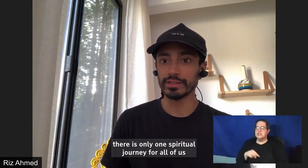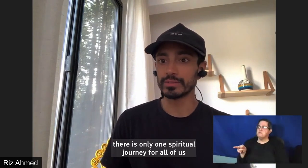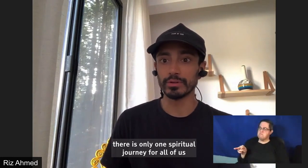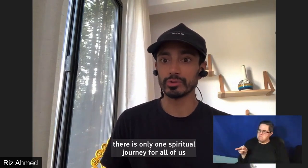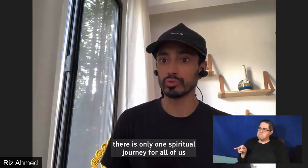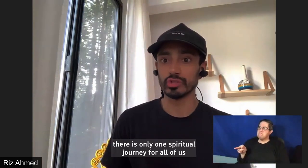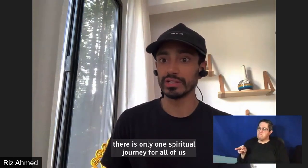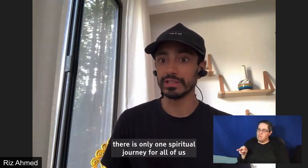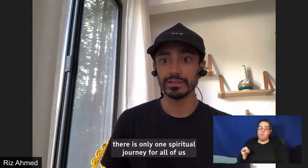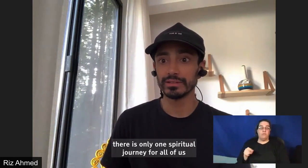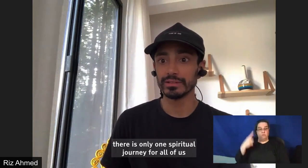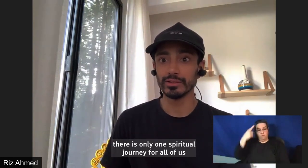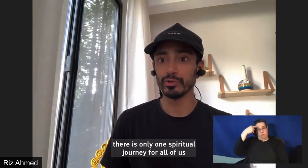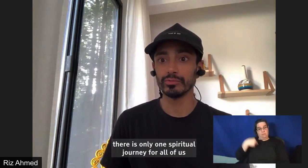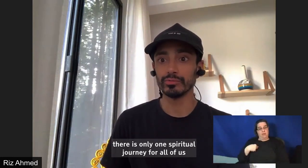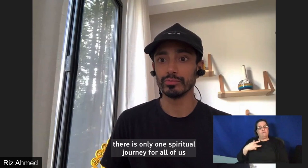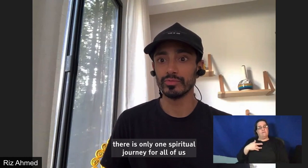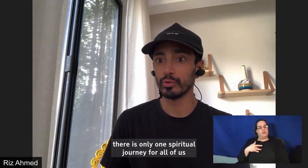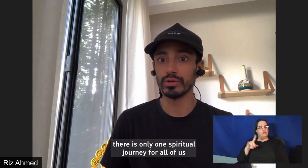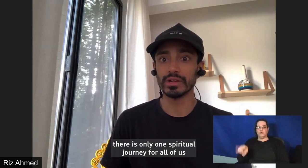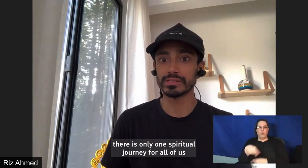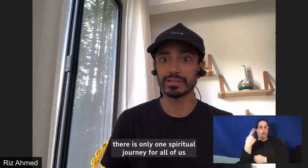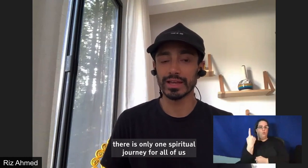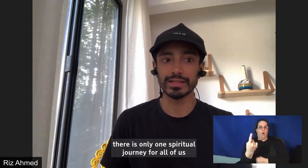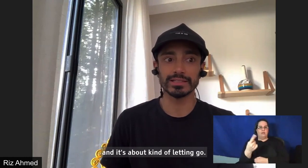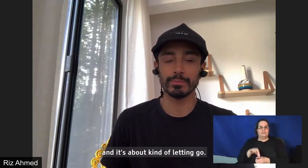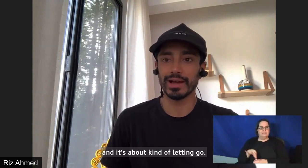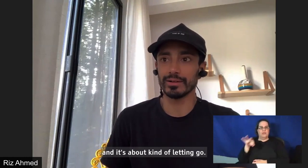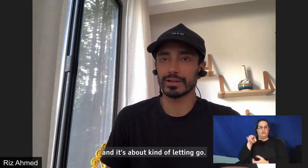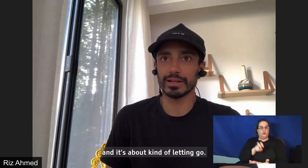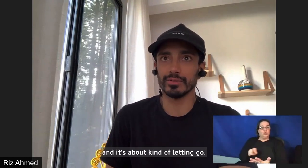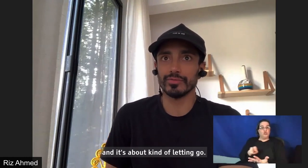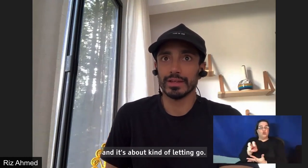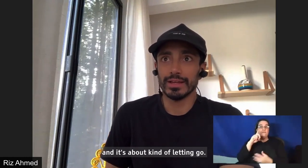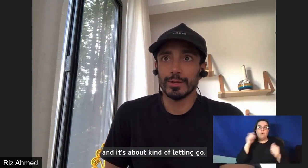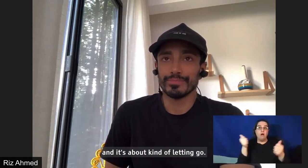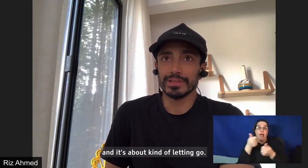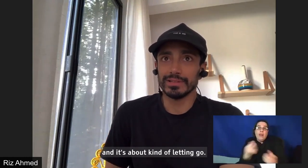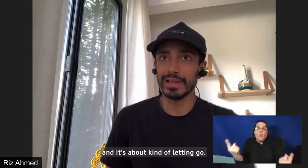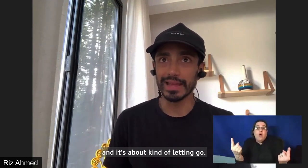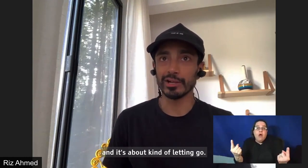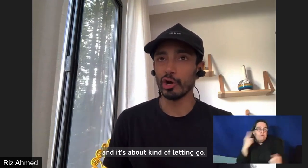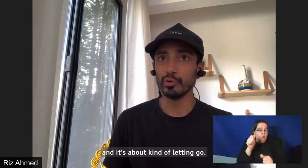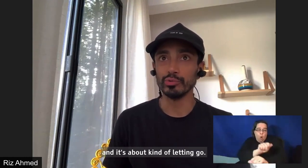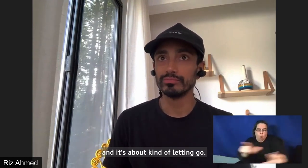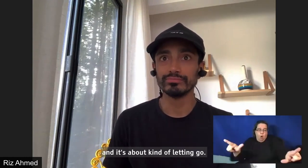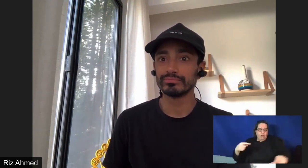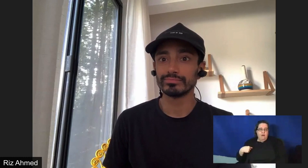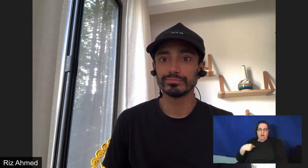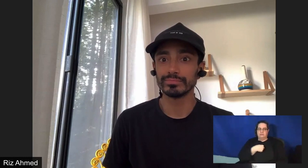only one spiritual journey, you know, for all of us. And it's about kind of letting